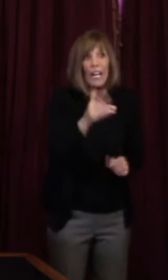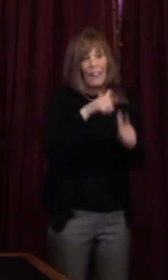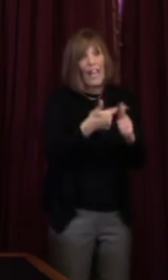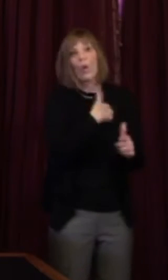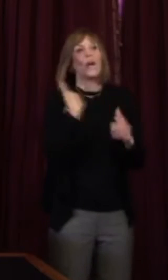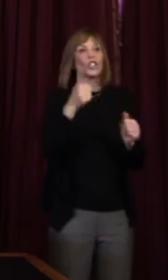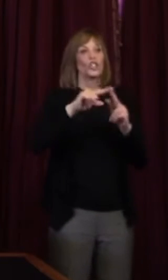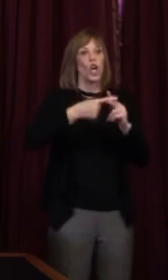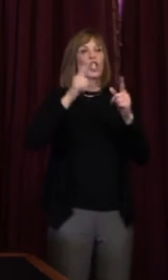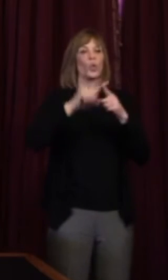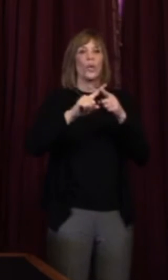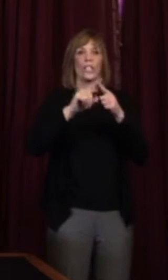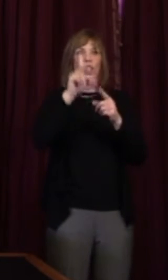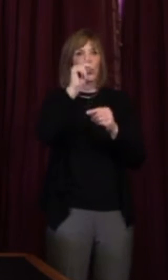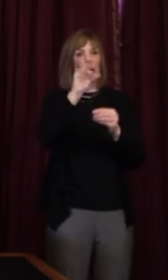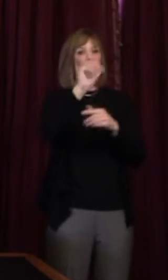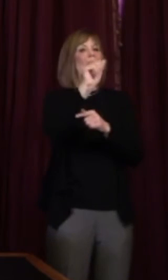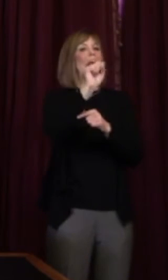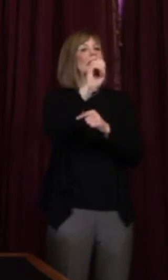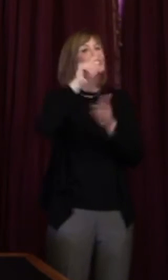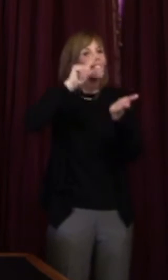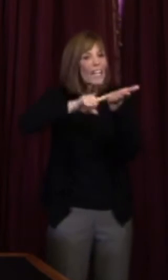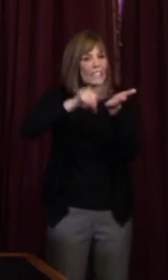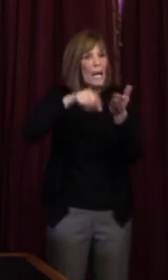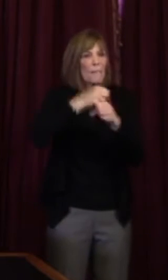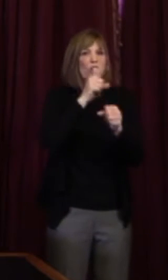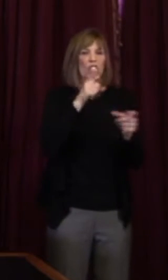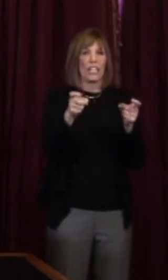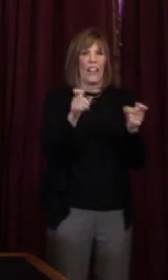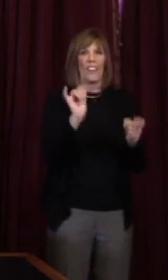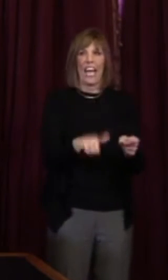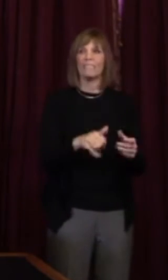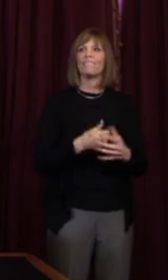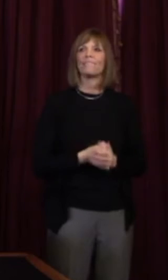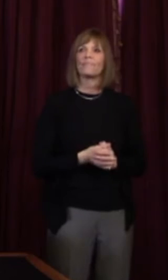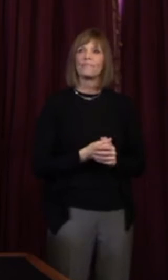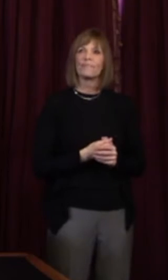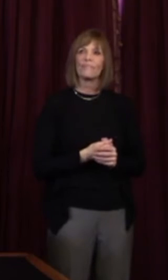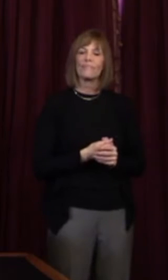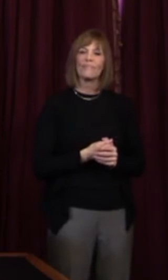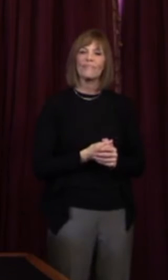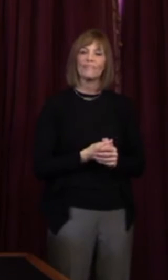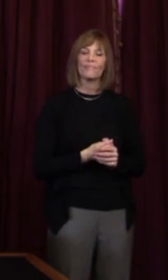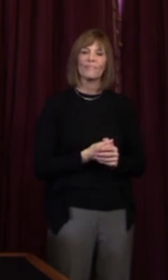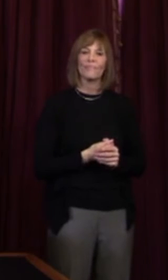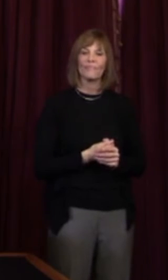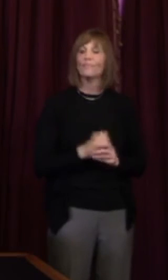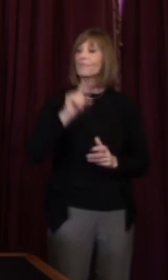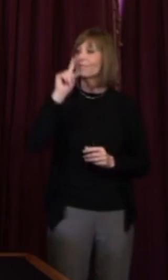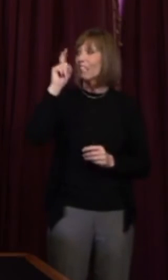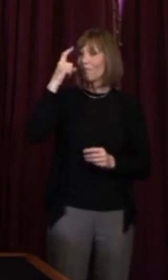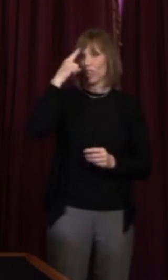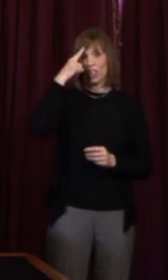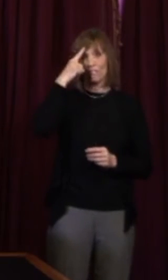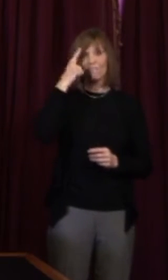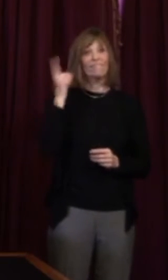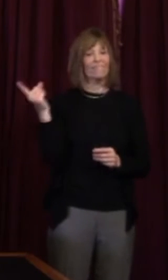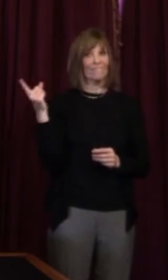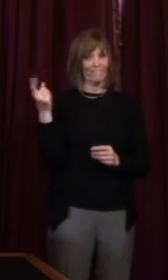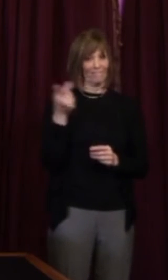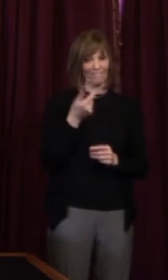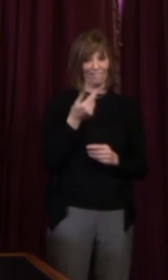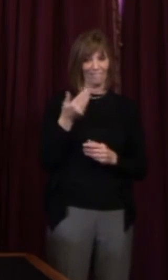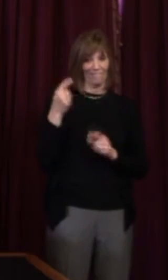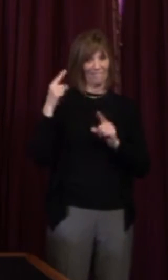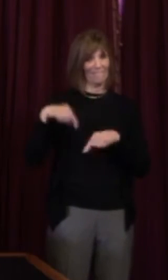we can start to do the case investigation and hopefully get on top of it. Governor, in the month since you've held one of these regular news conferences, you've